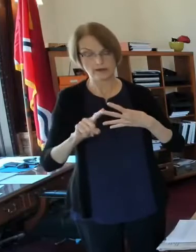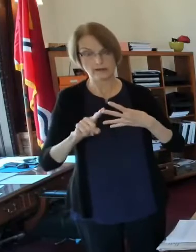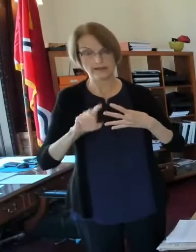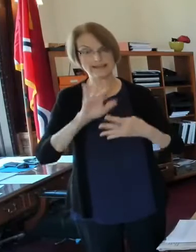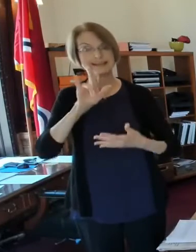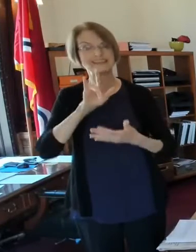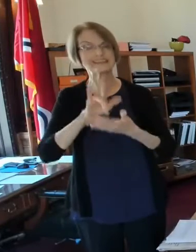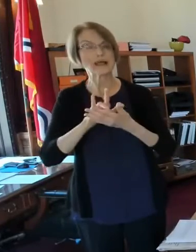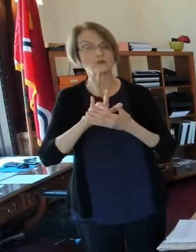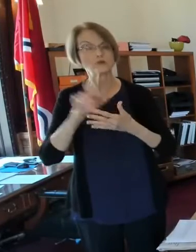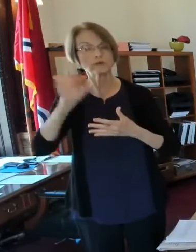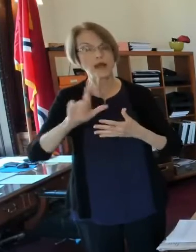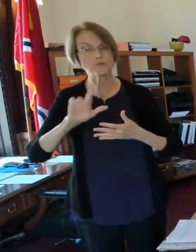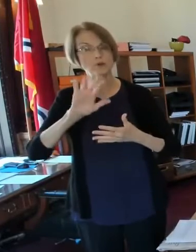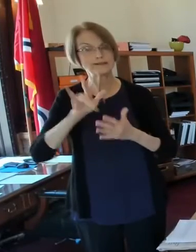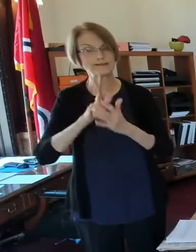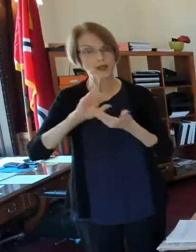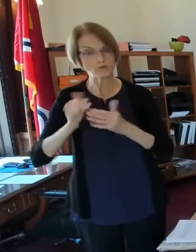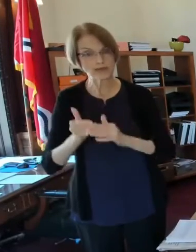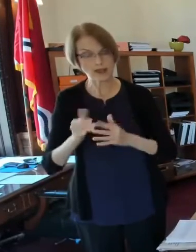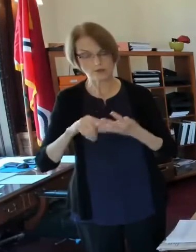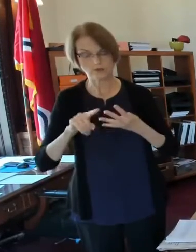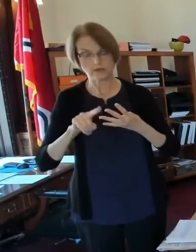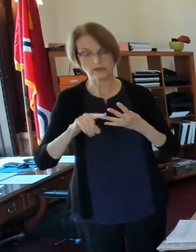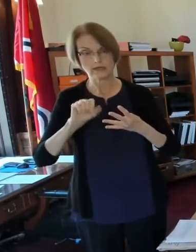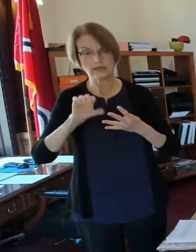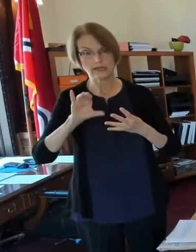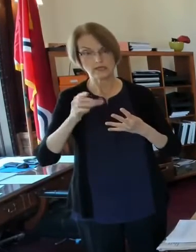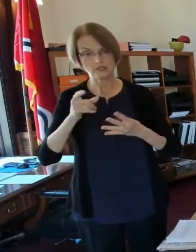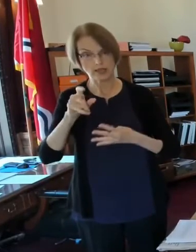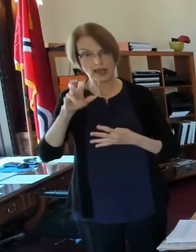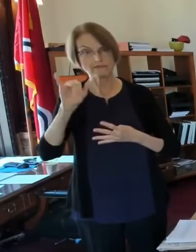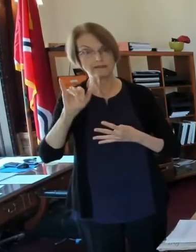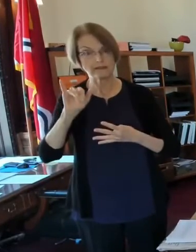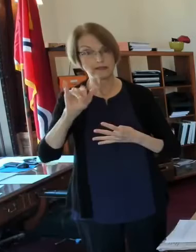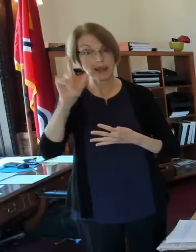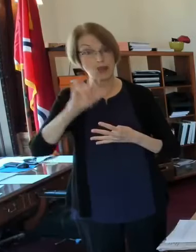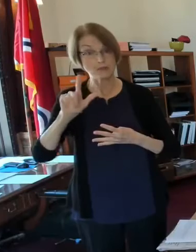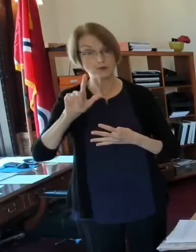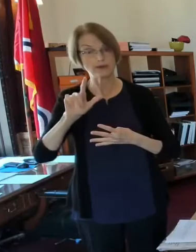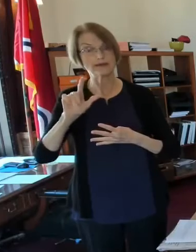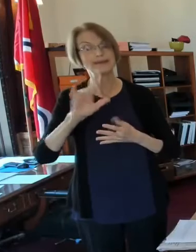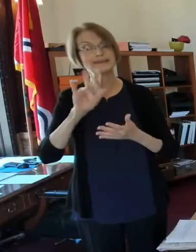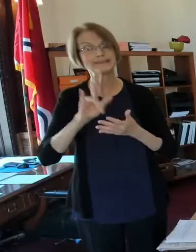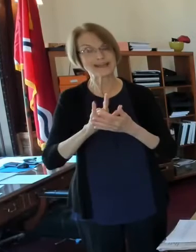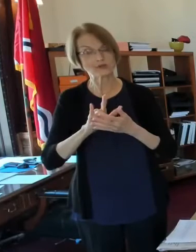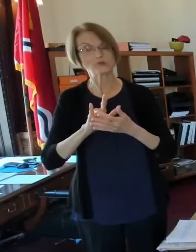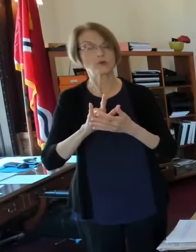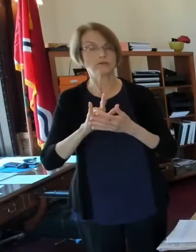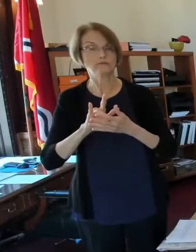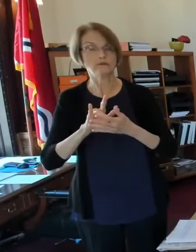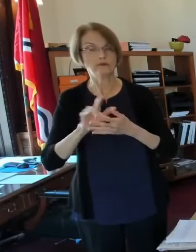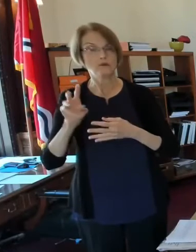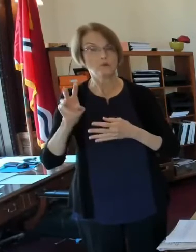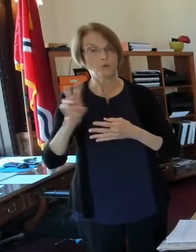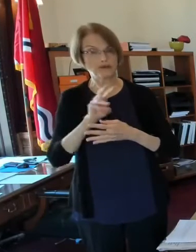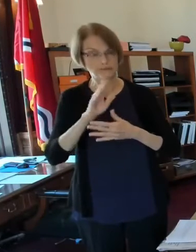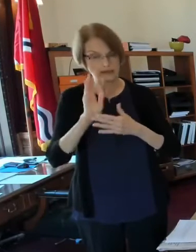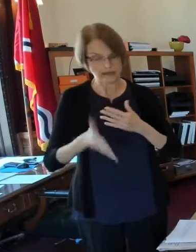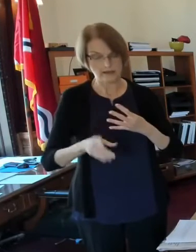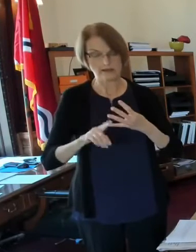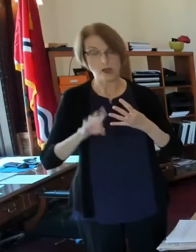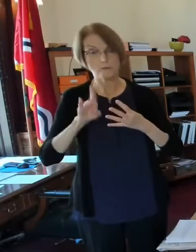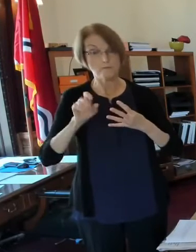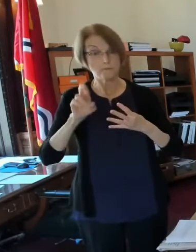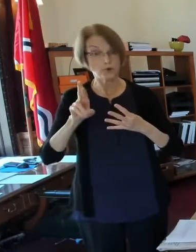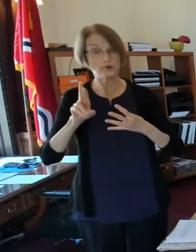Central Library downtown, Schlafly Library in the Central West End, and Booter Library on Hampton. So